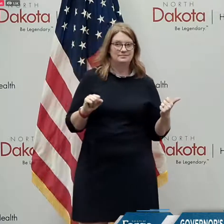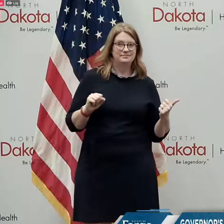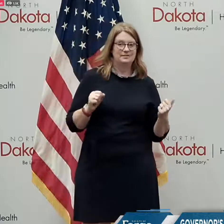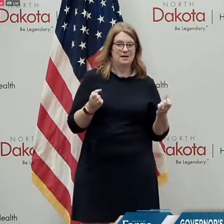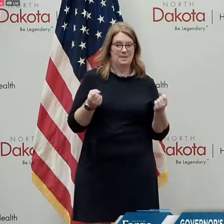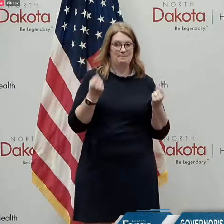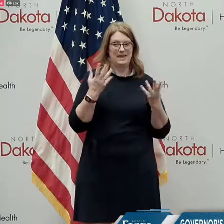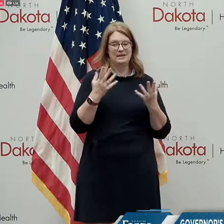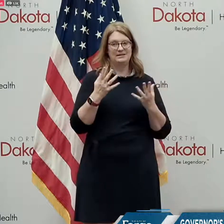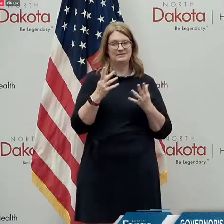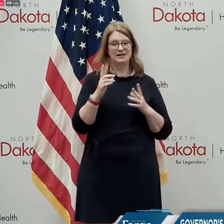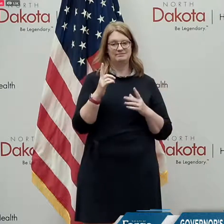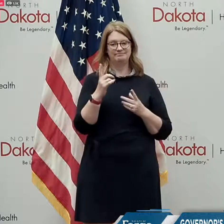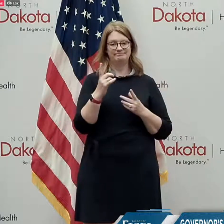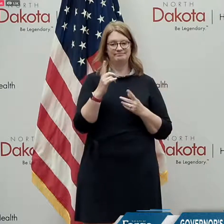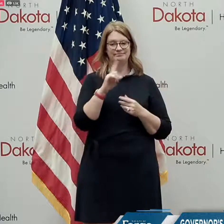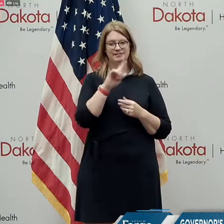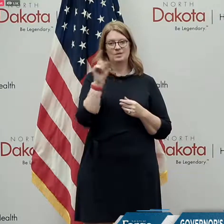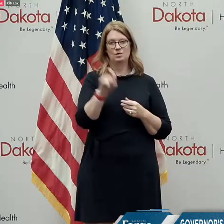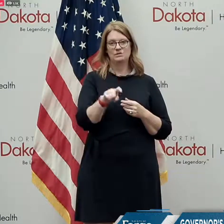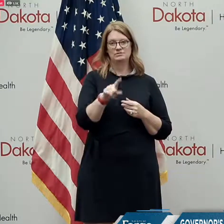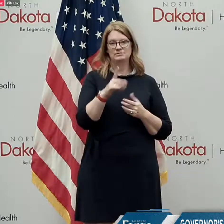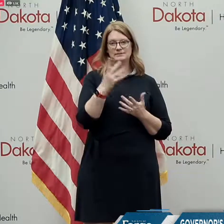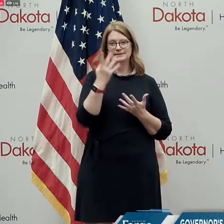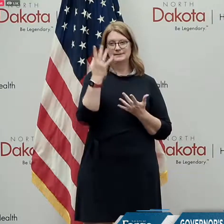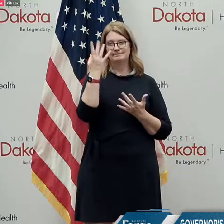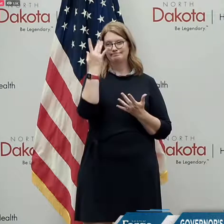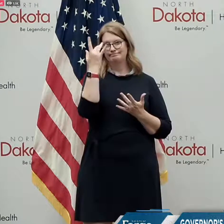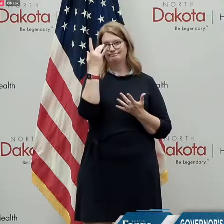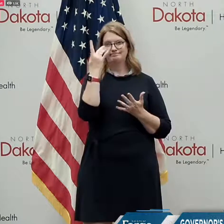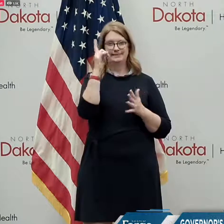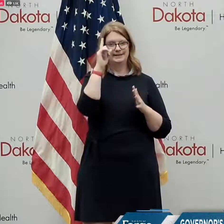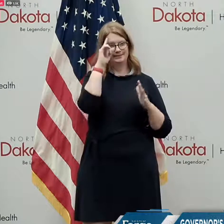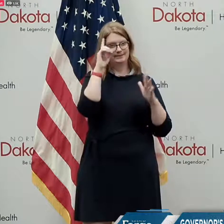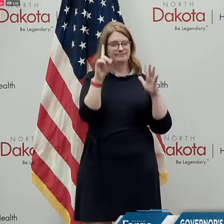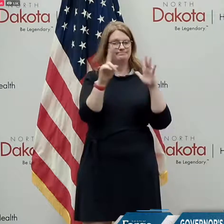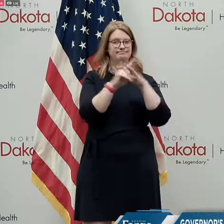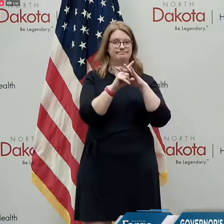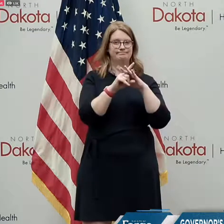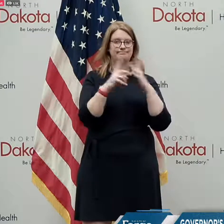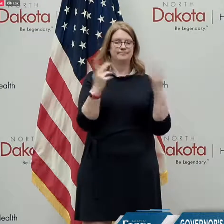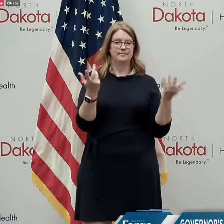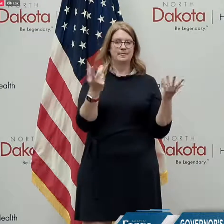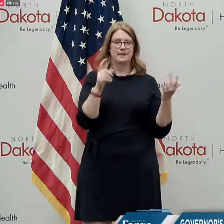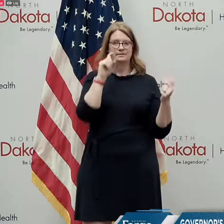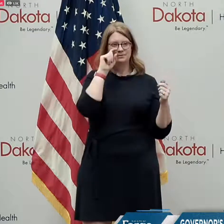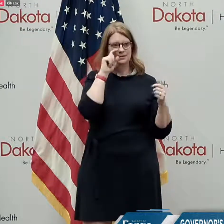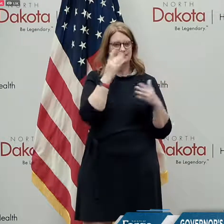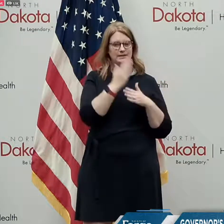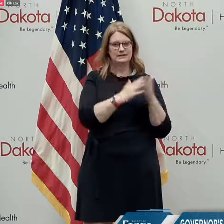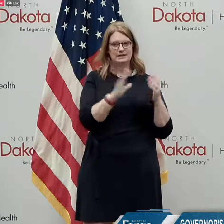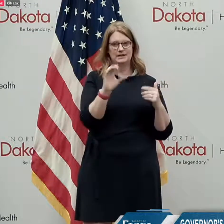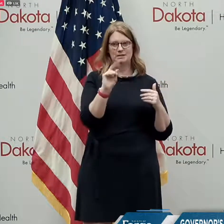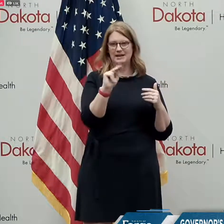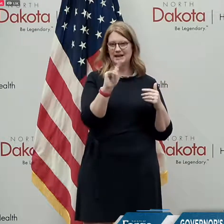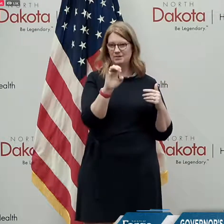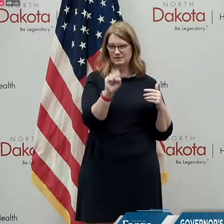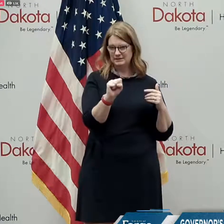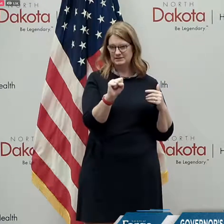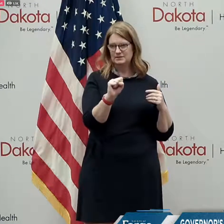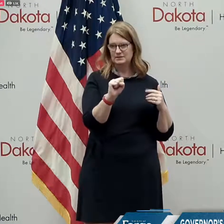questions that will arise about information, below the county level, because we've got some counties that might